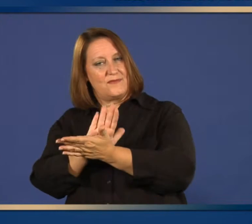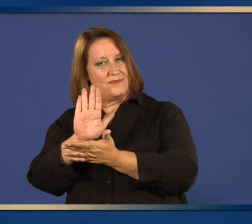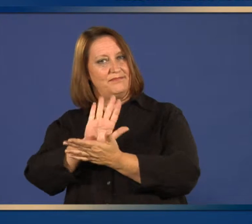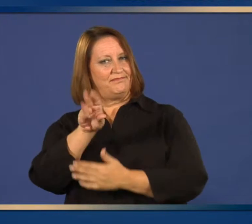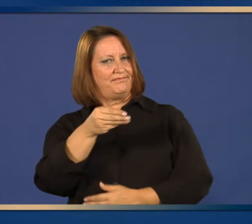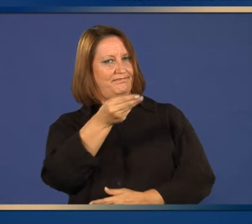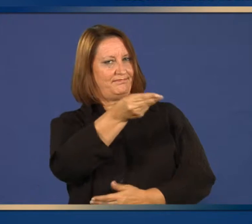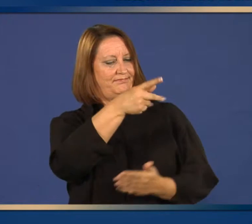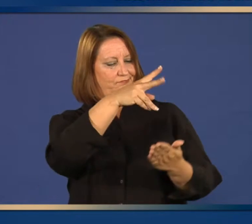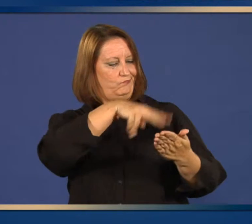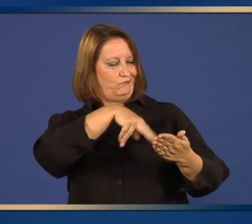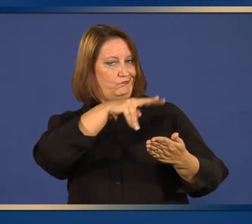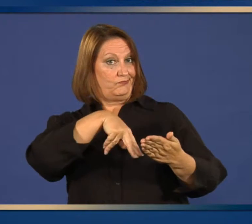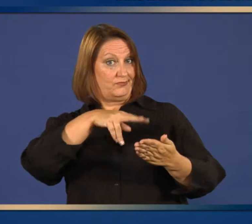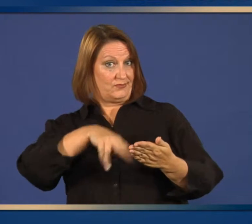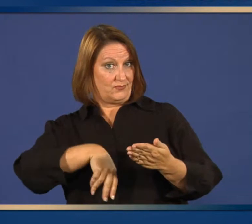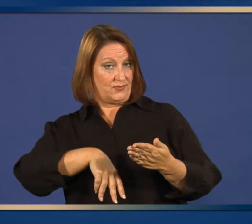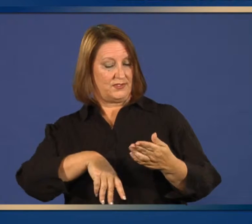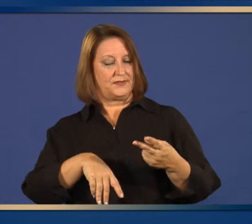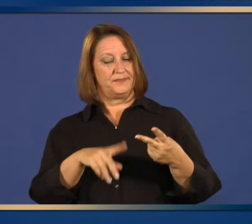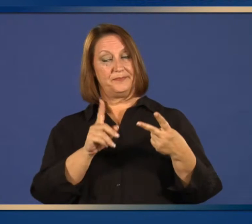of information.